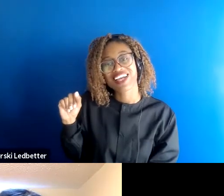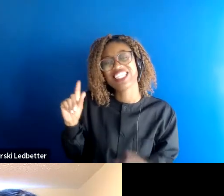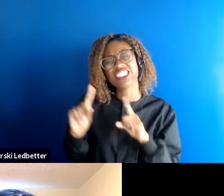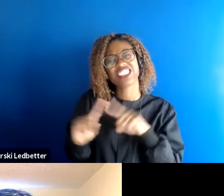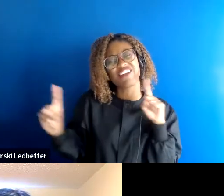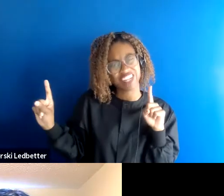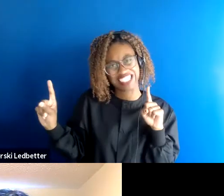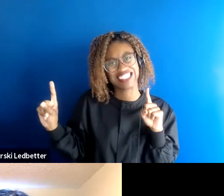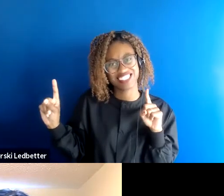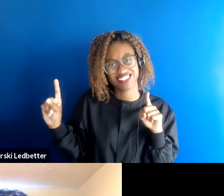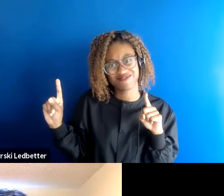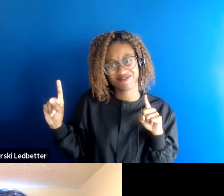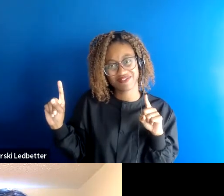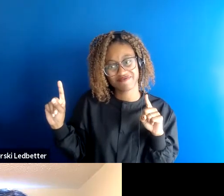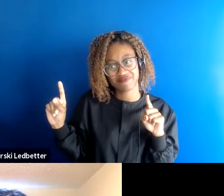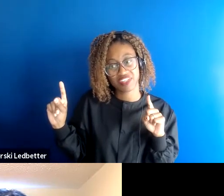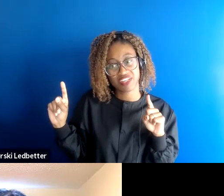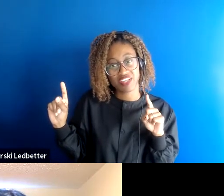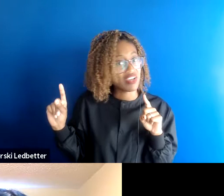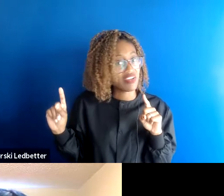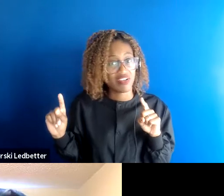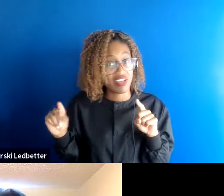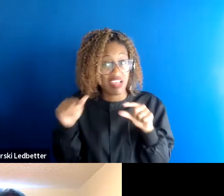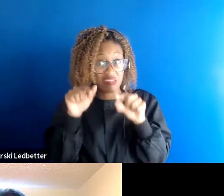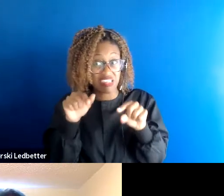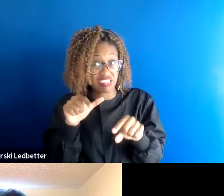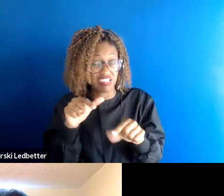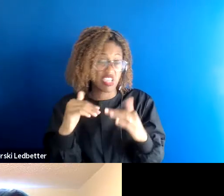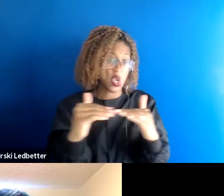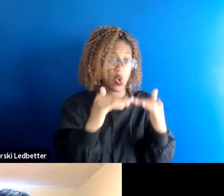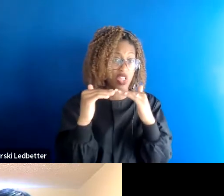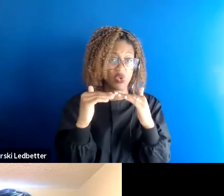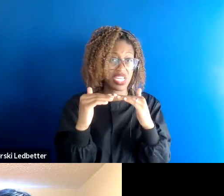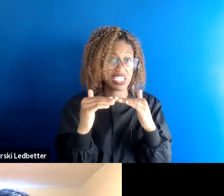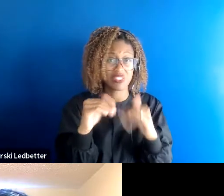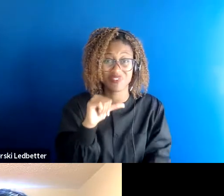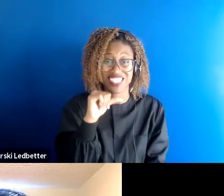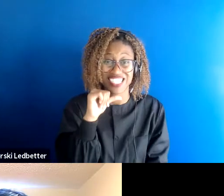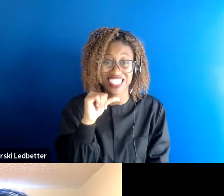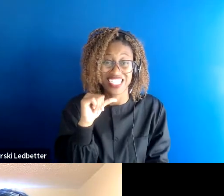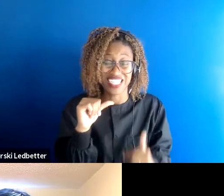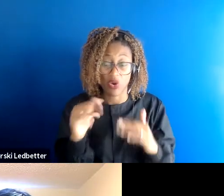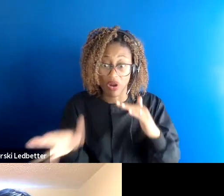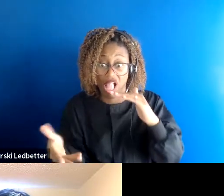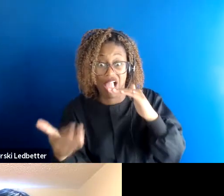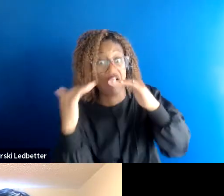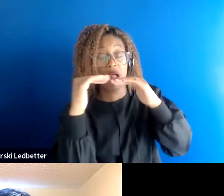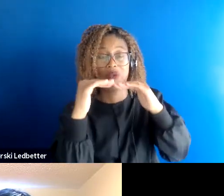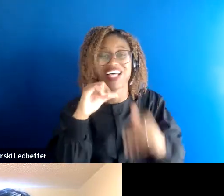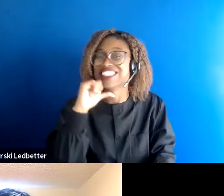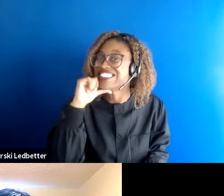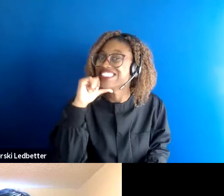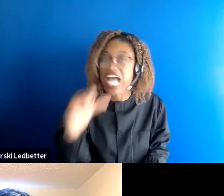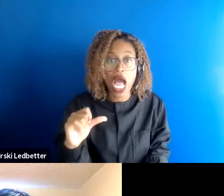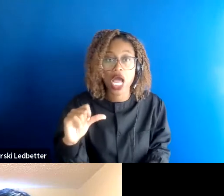where this was just not a thing. And now these folks are